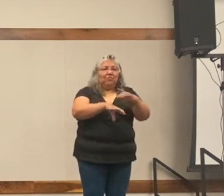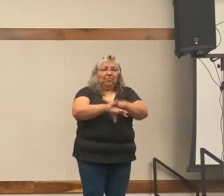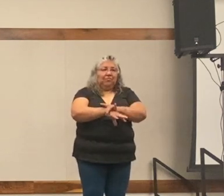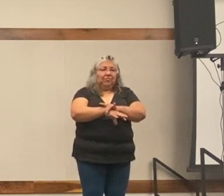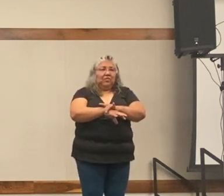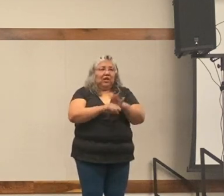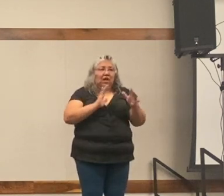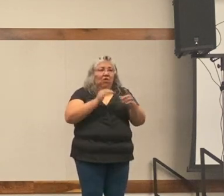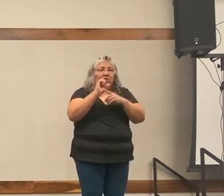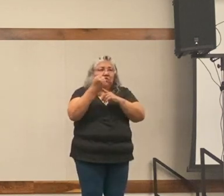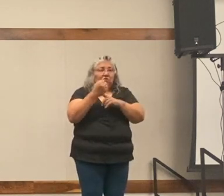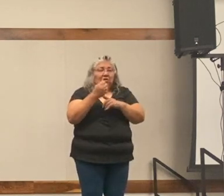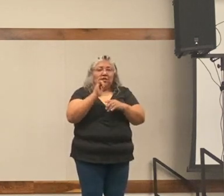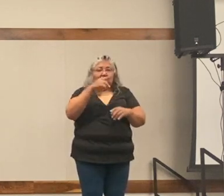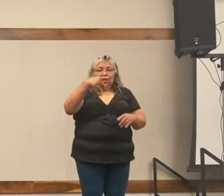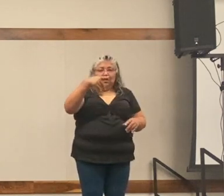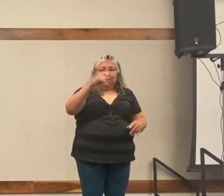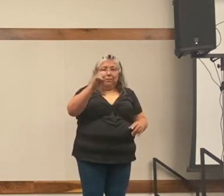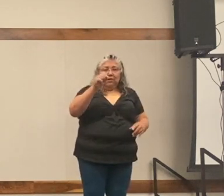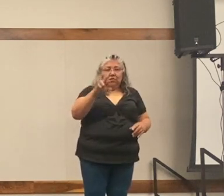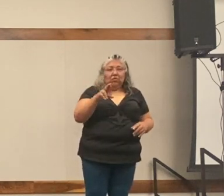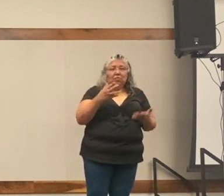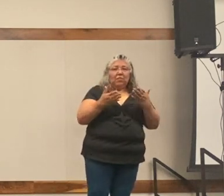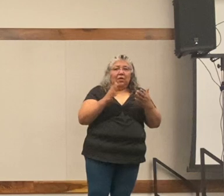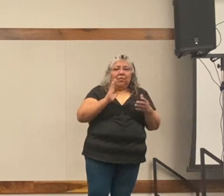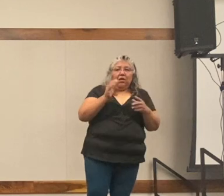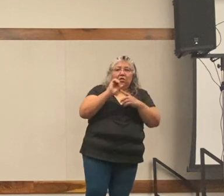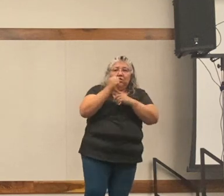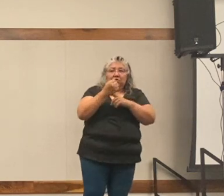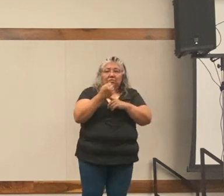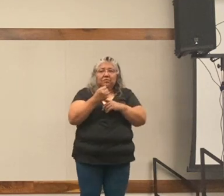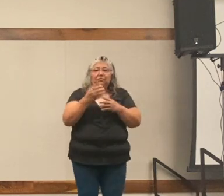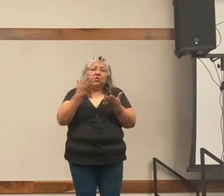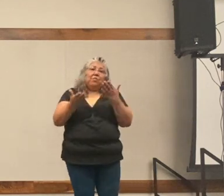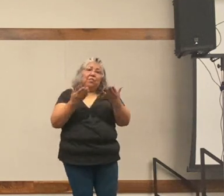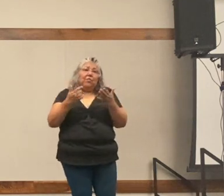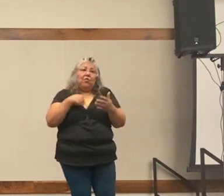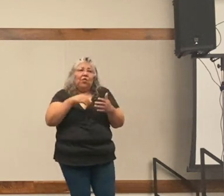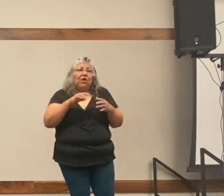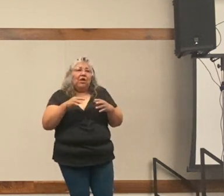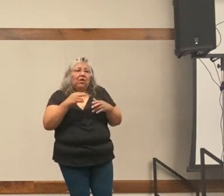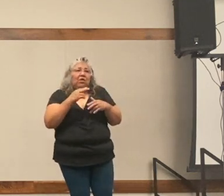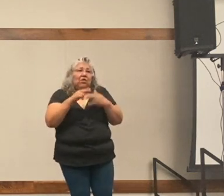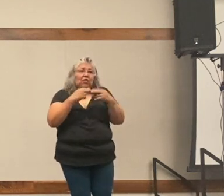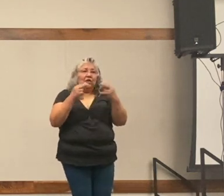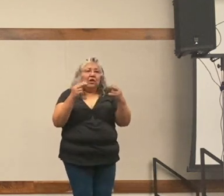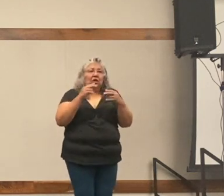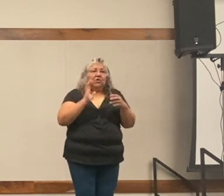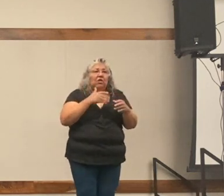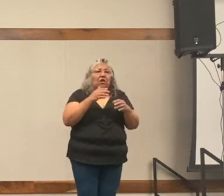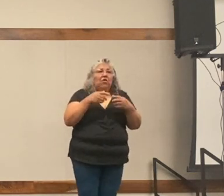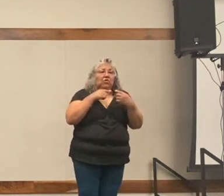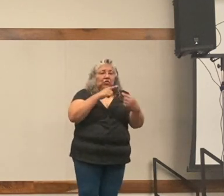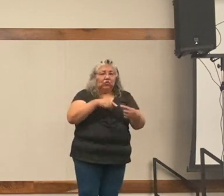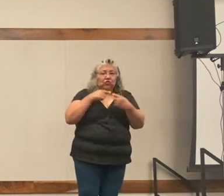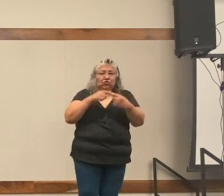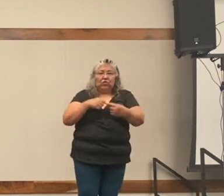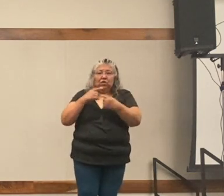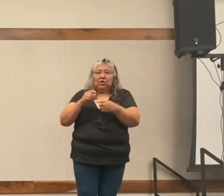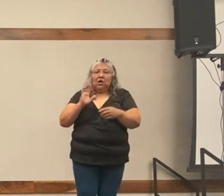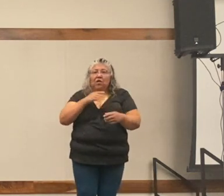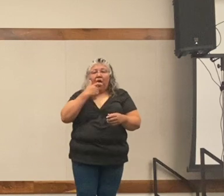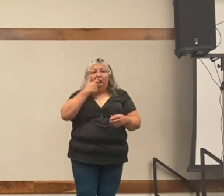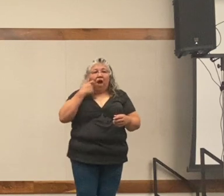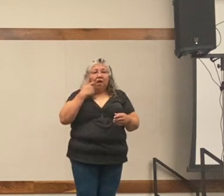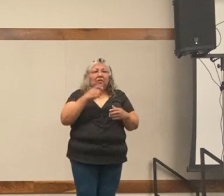to our situations like Peter, or maybe our circumstances, or maybe we're tied up to our struggles or our